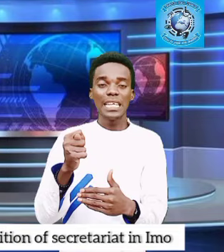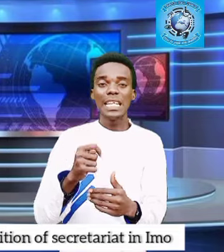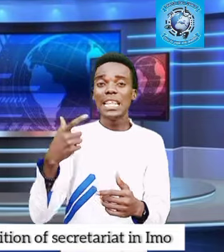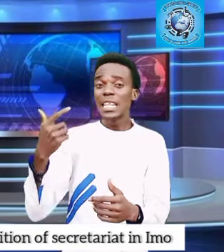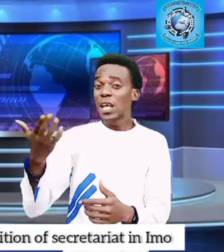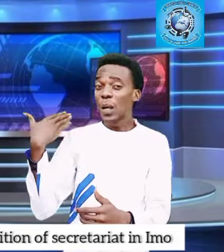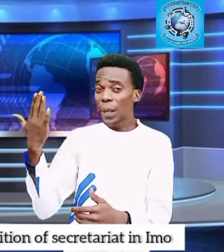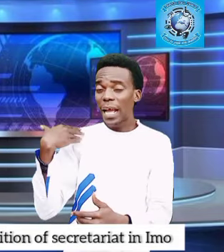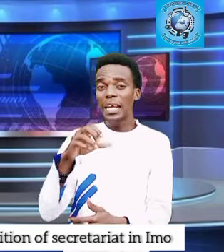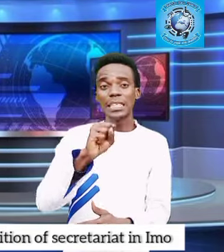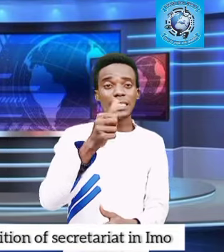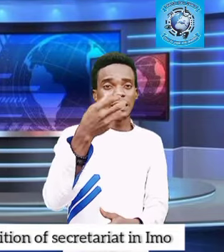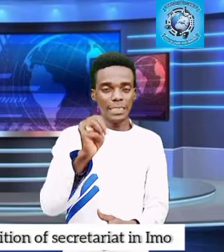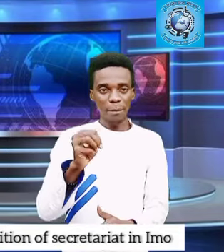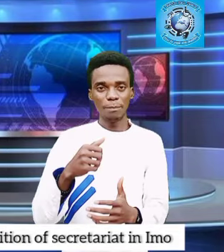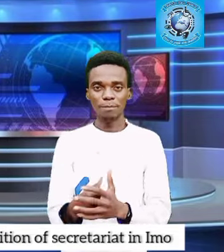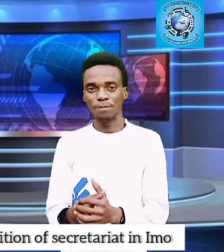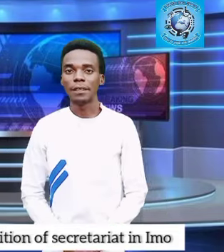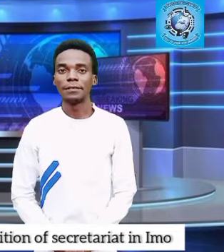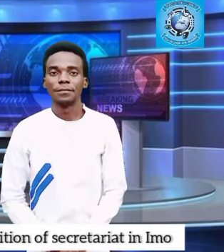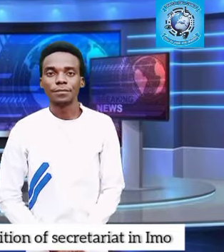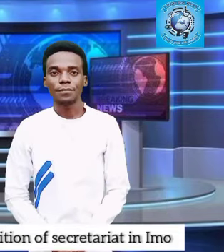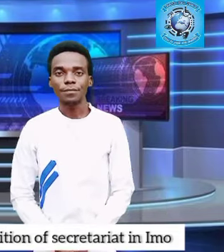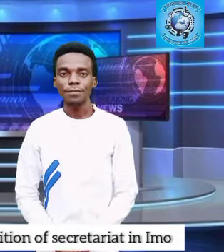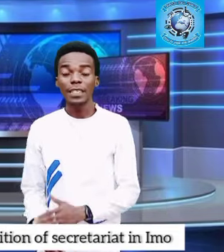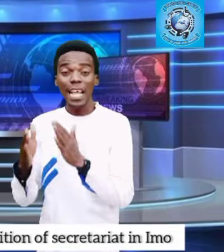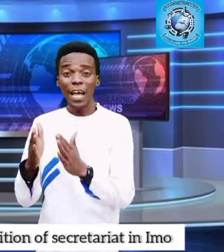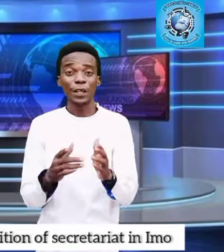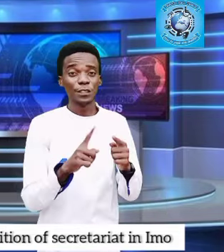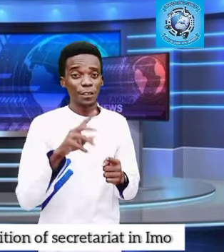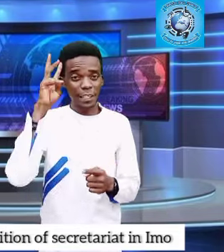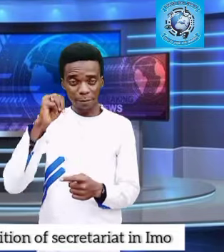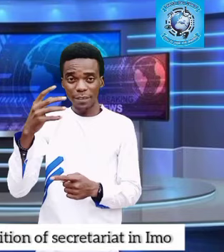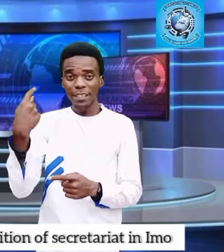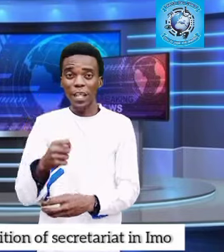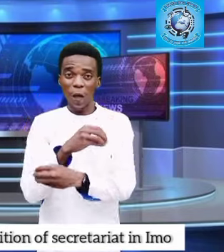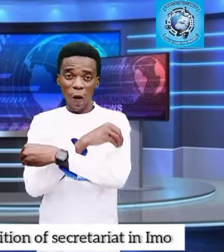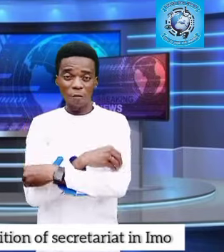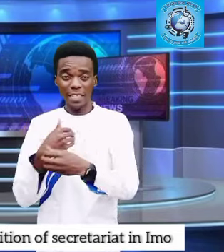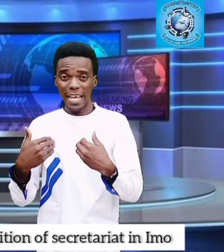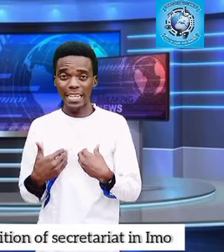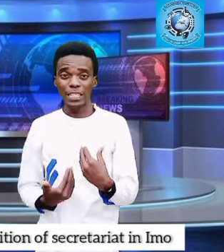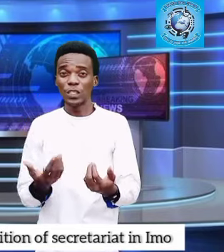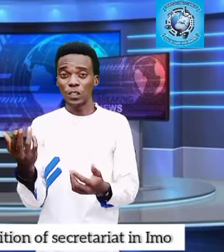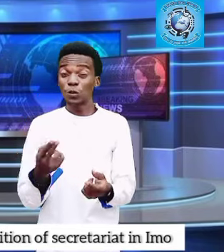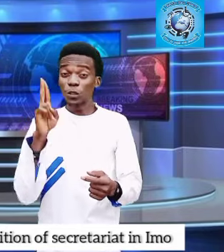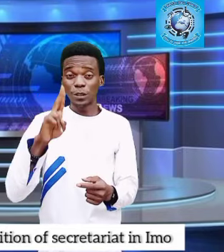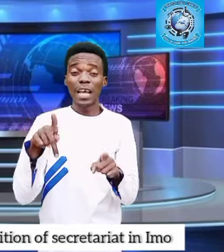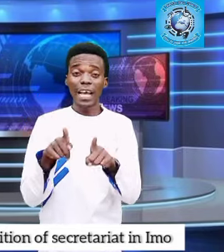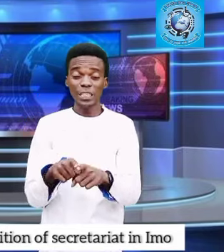administration. According to him, the office had served as their worship meeting and vocational center before it was